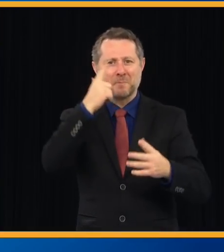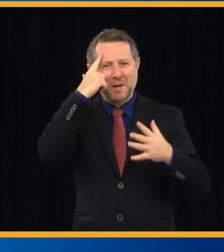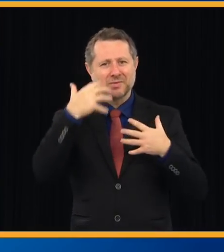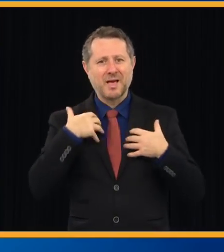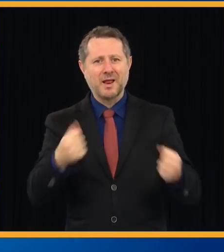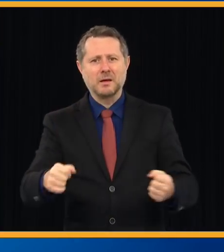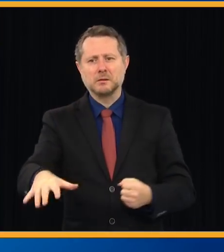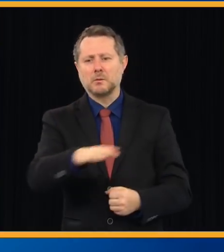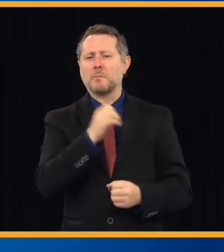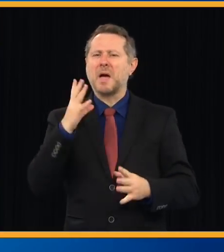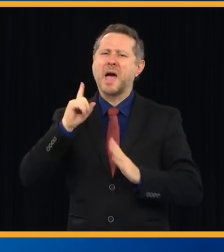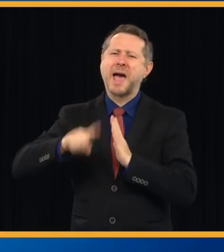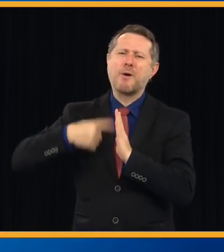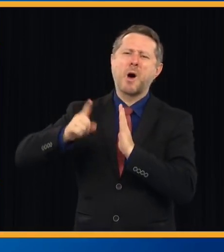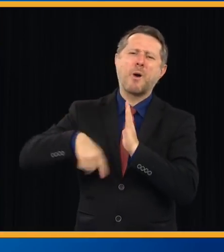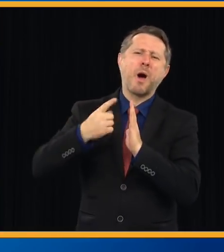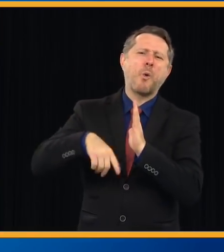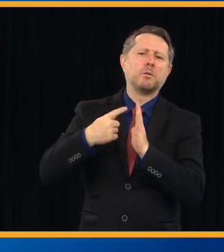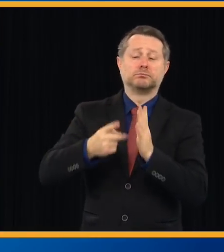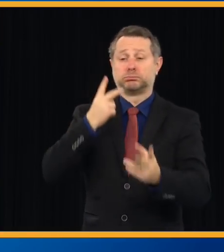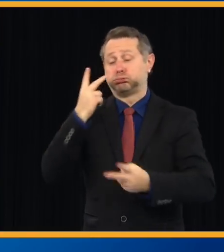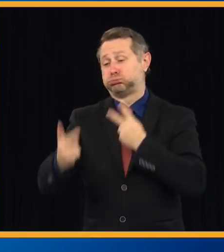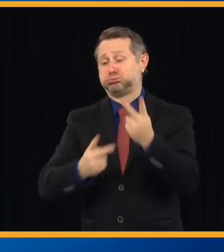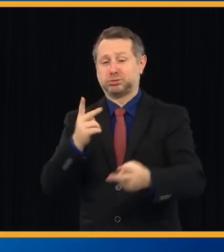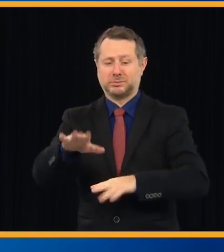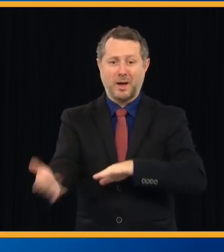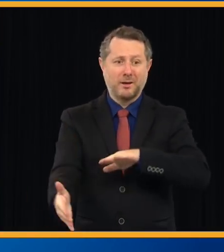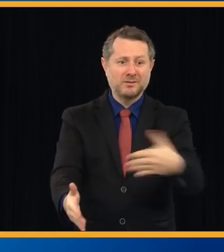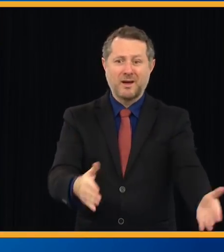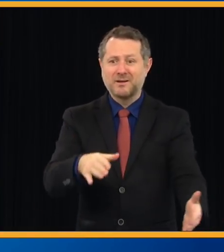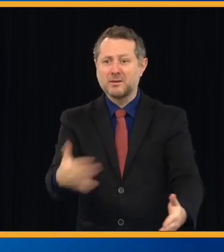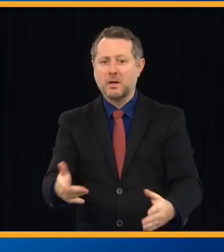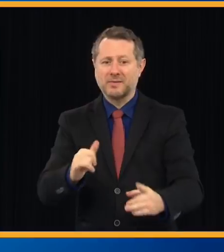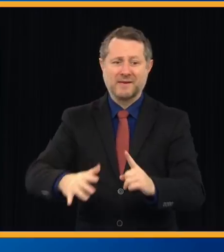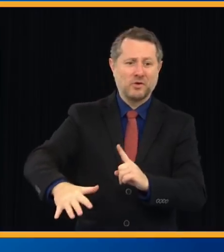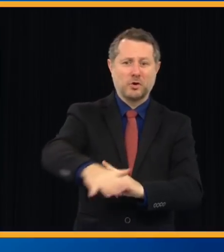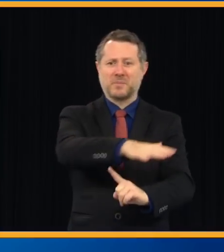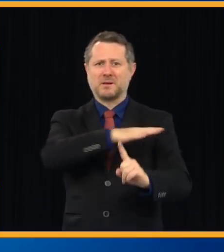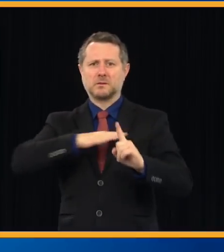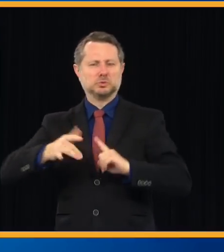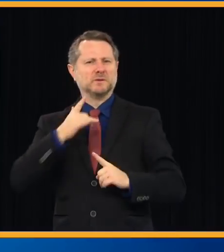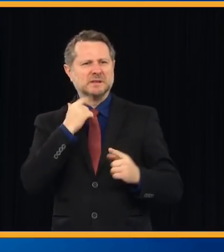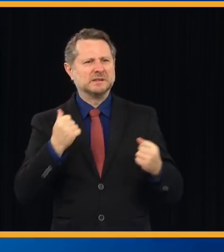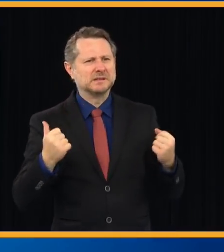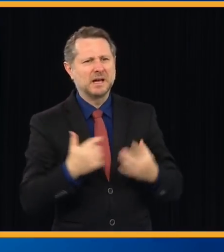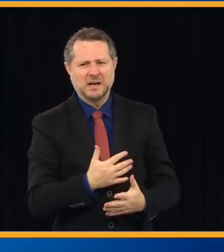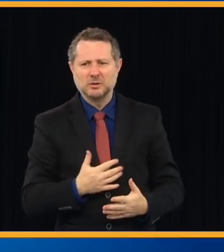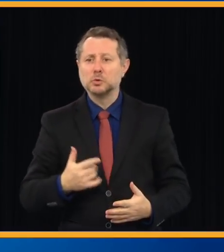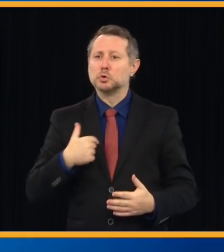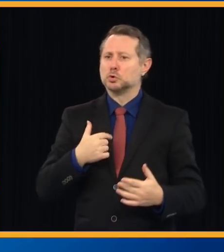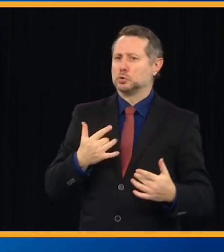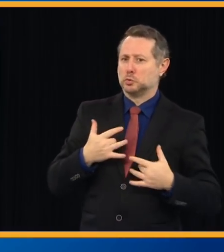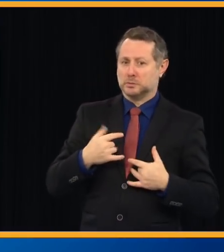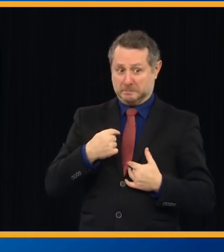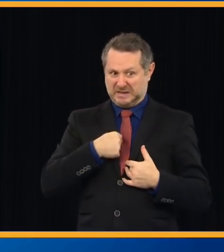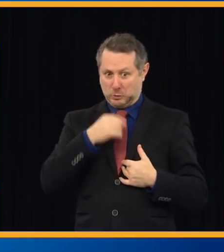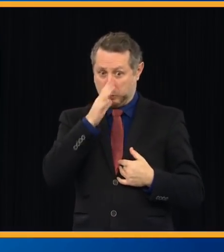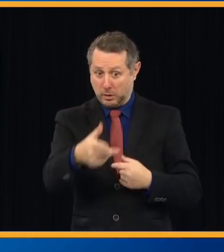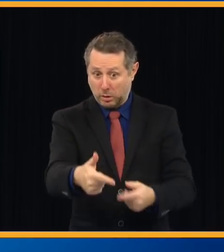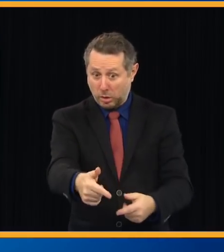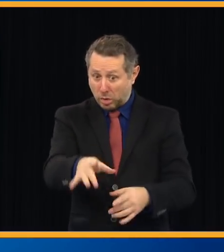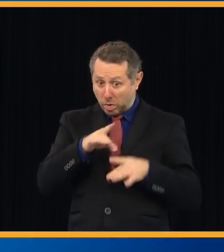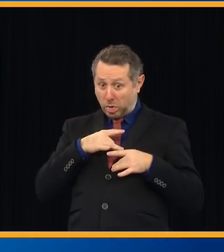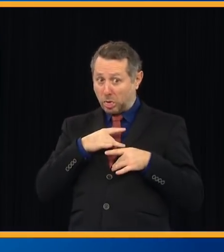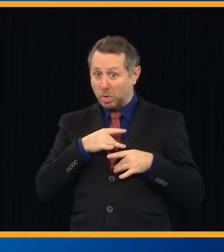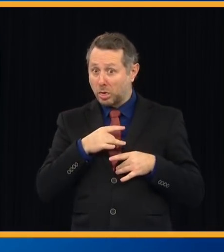of people die. They're working in very frightening situations. They're worried about their own health. They're worried that if they get infected, they then